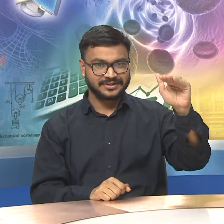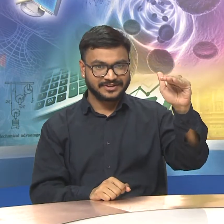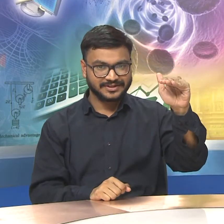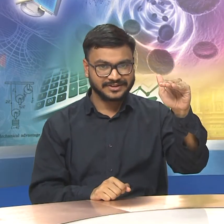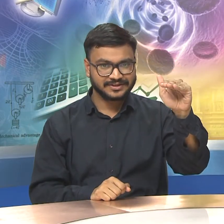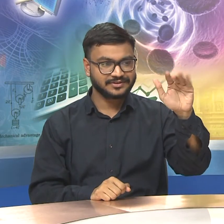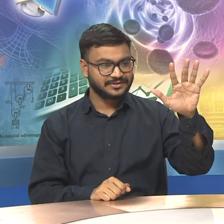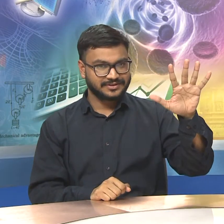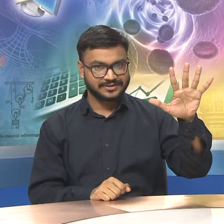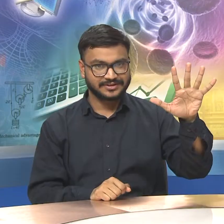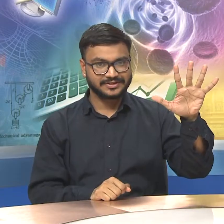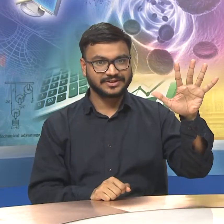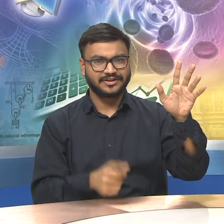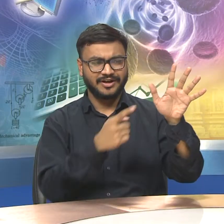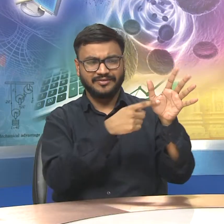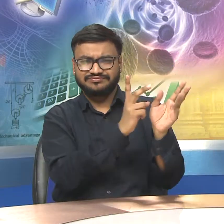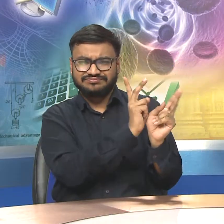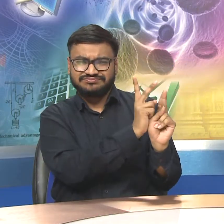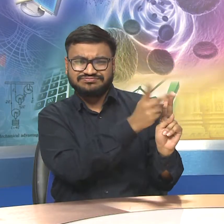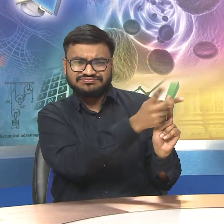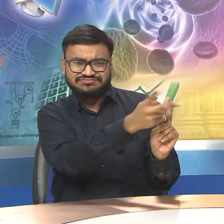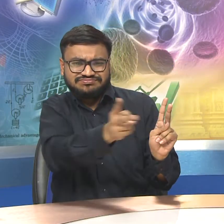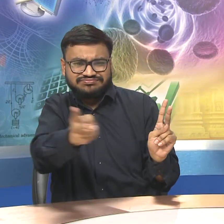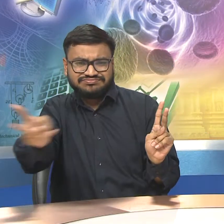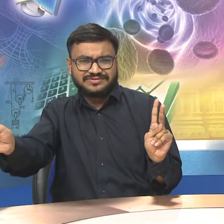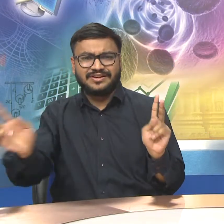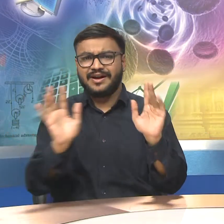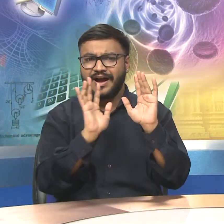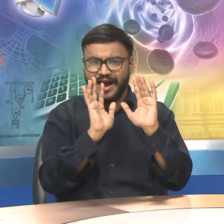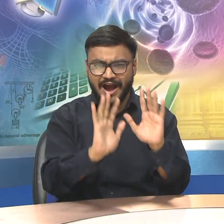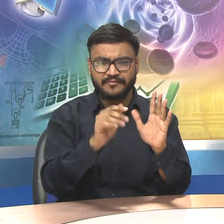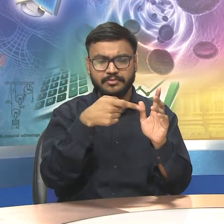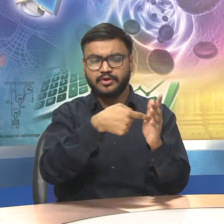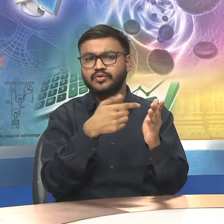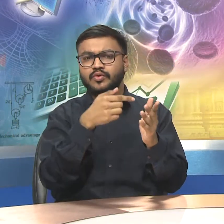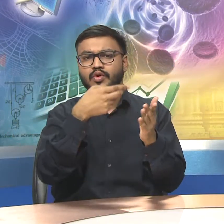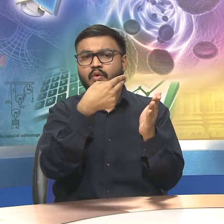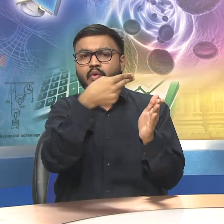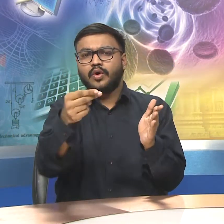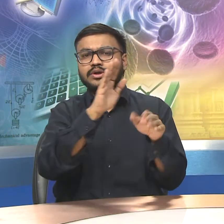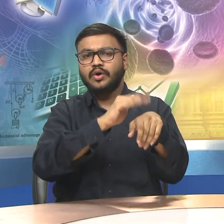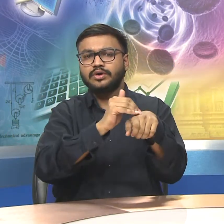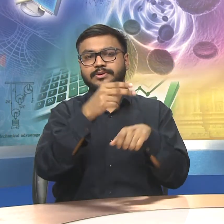For example, a fist, a flat hand, a thumb up, or showing all 5 fingers.